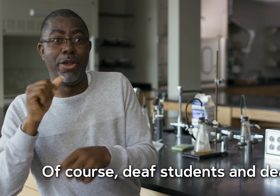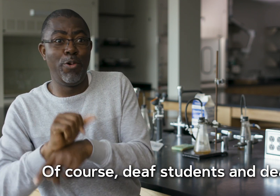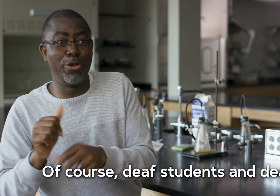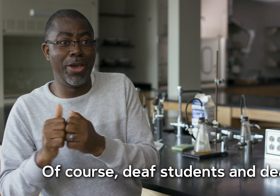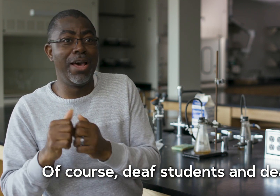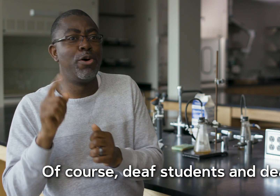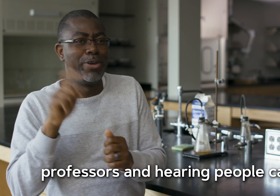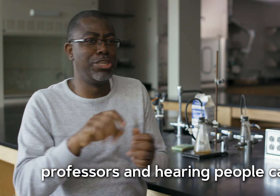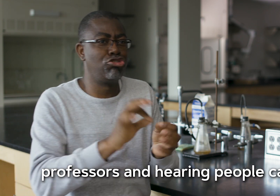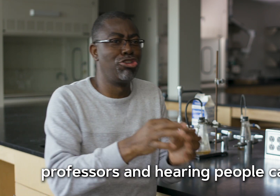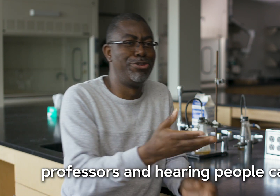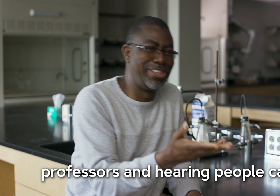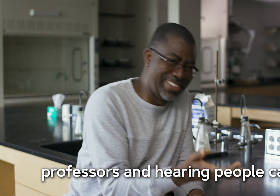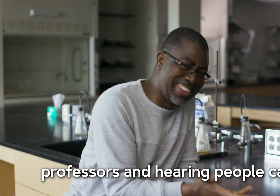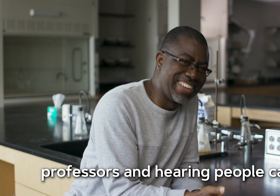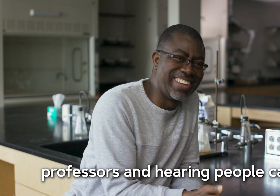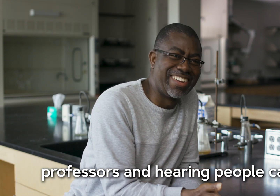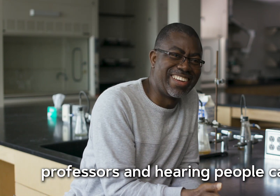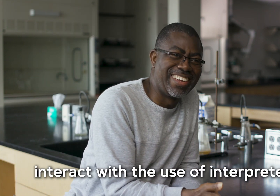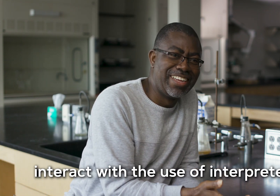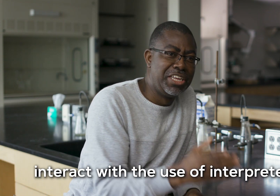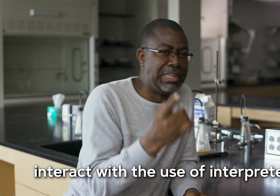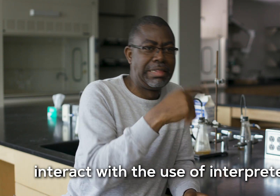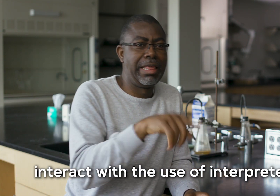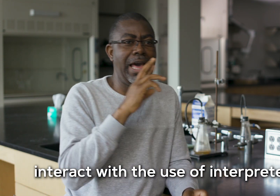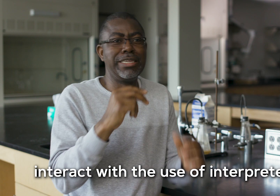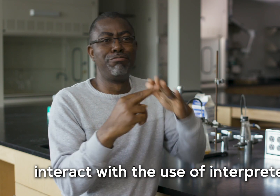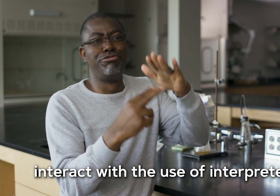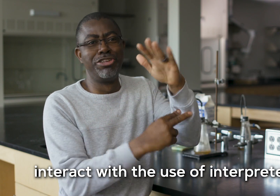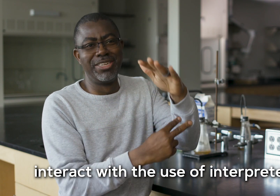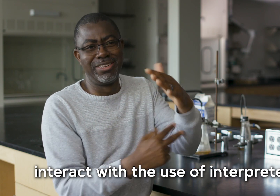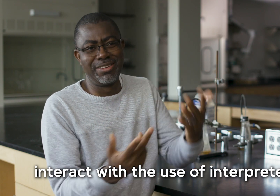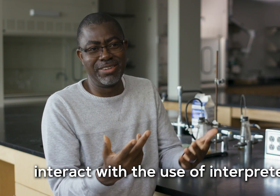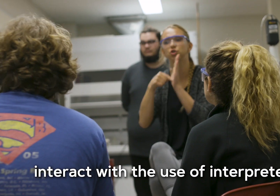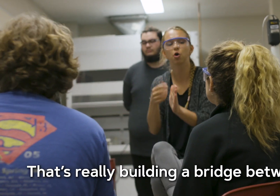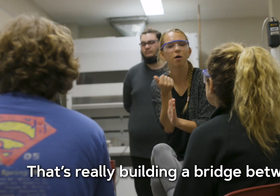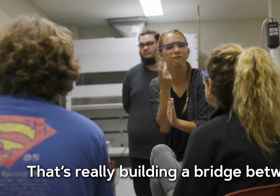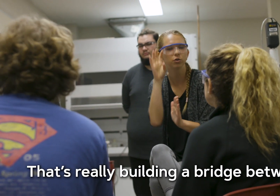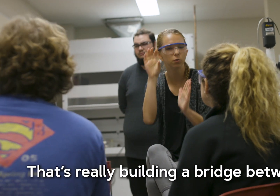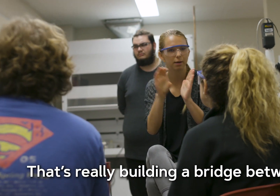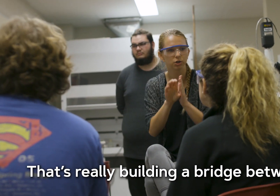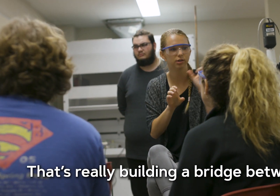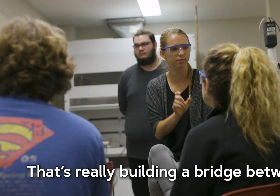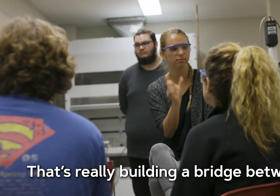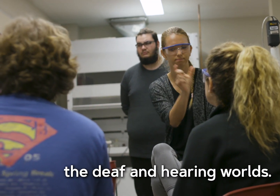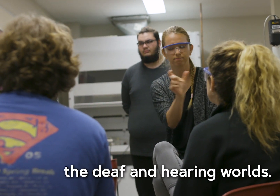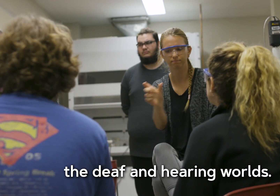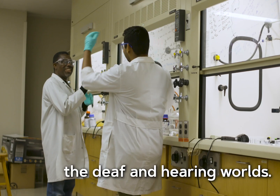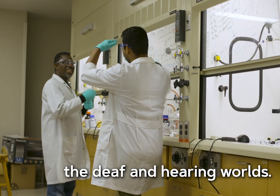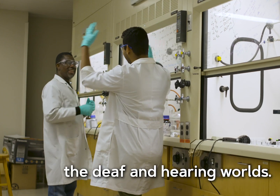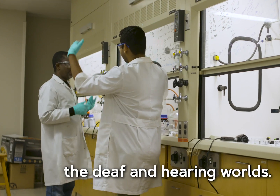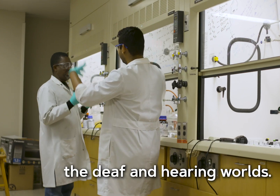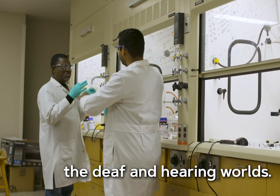deaf students and deaf professors and hearing people can interact with the use of interpreters. That's really building a bridge between the